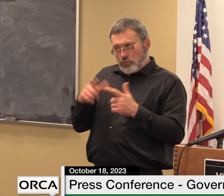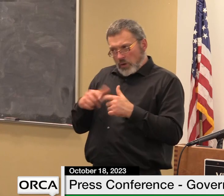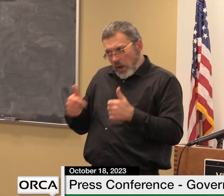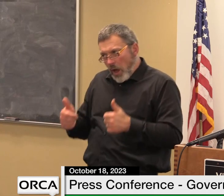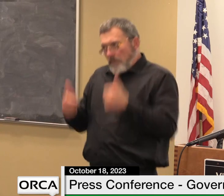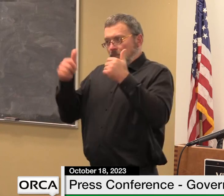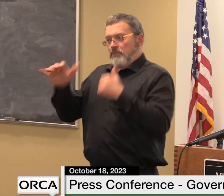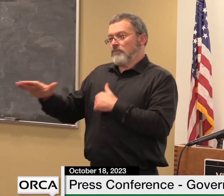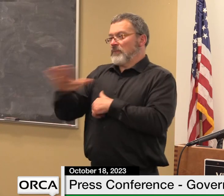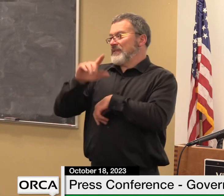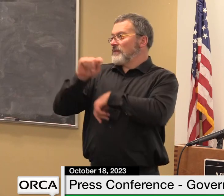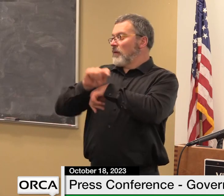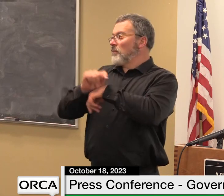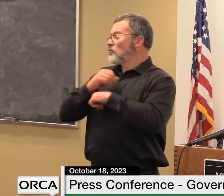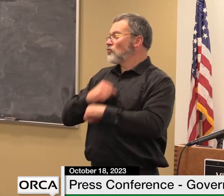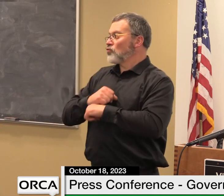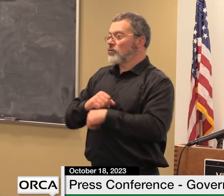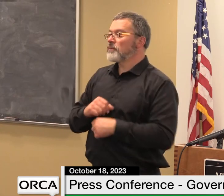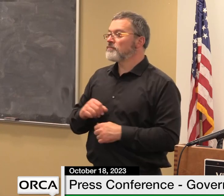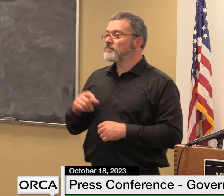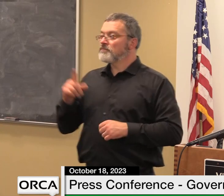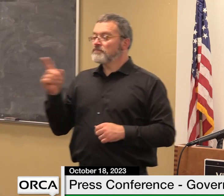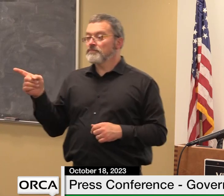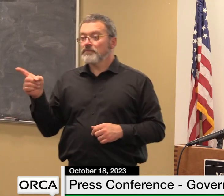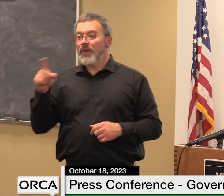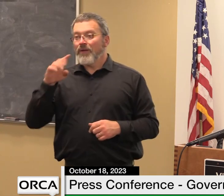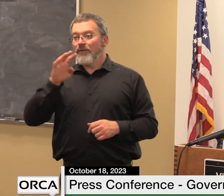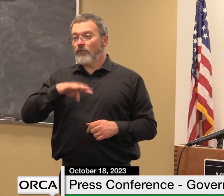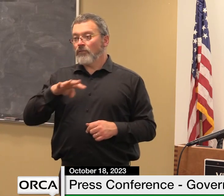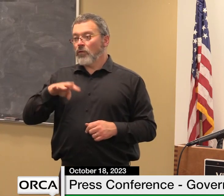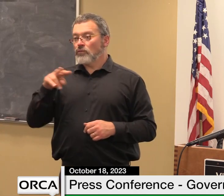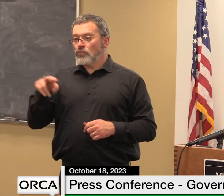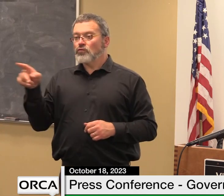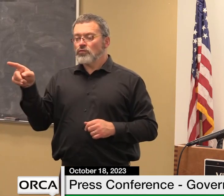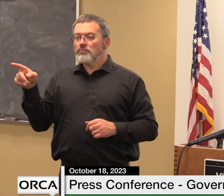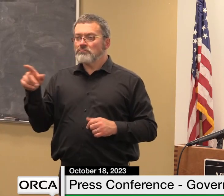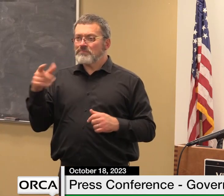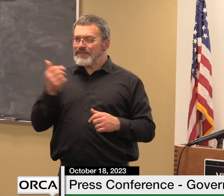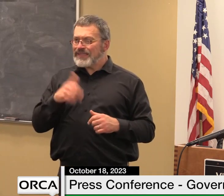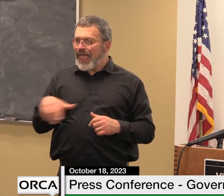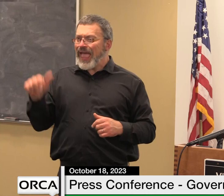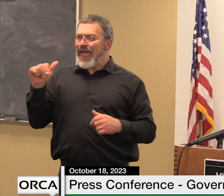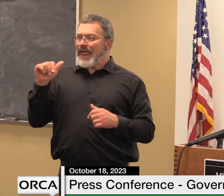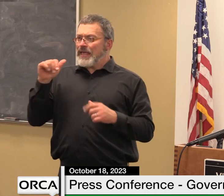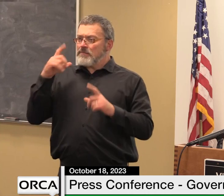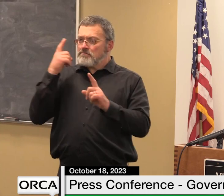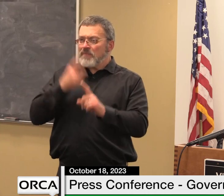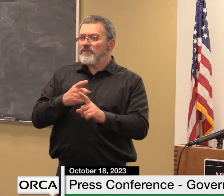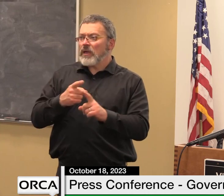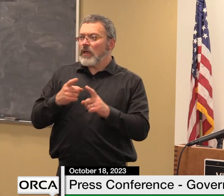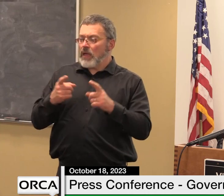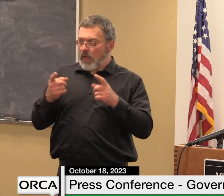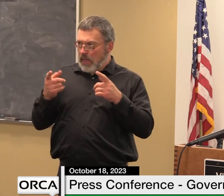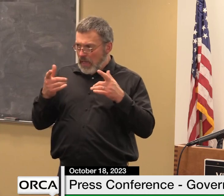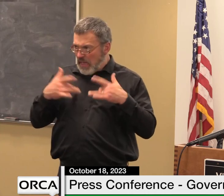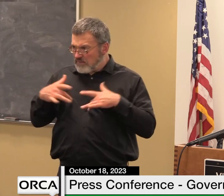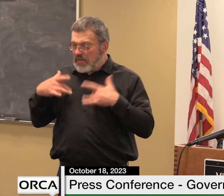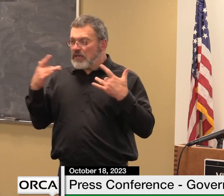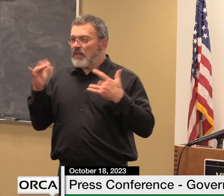measures. Have there been any specific events or incidents of anti-Semitism in recent months or